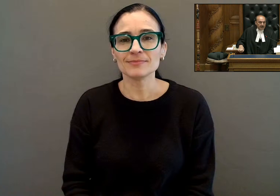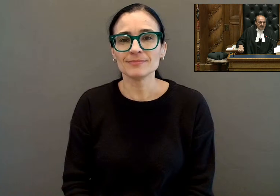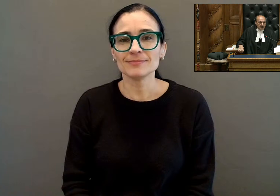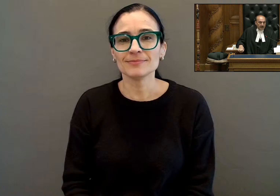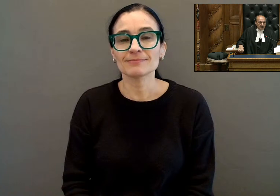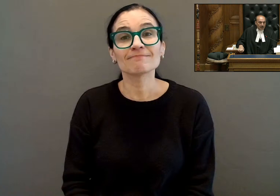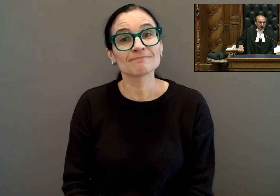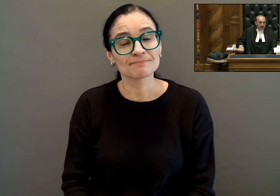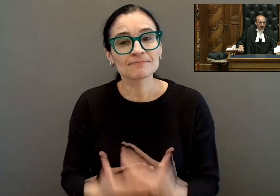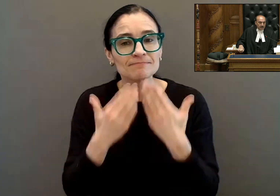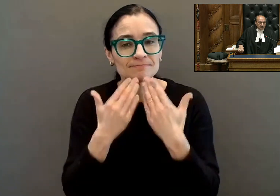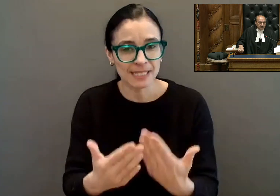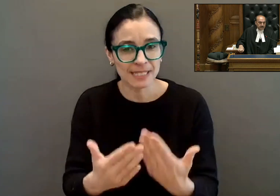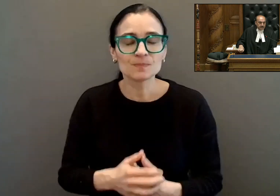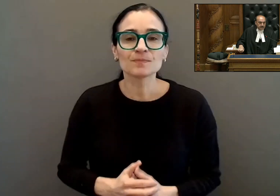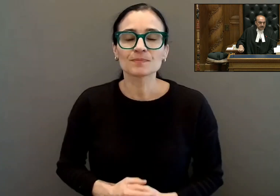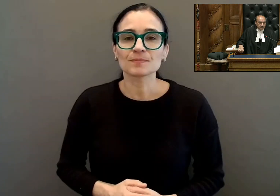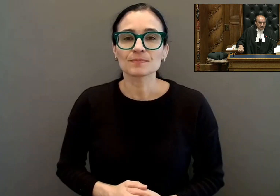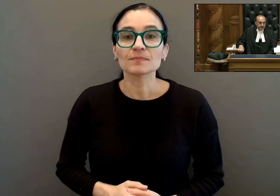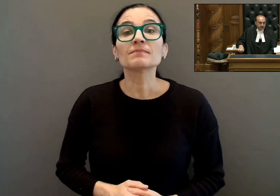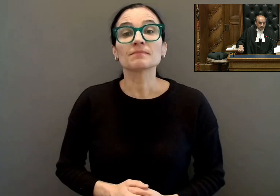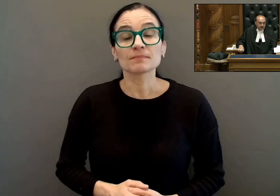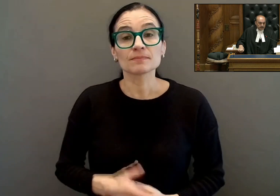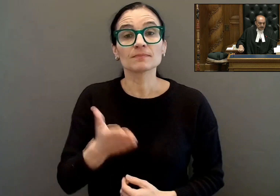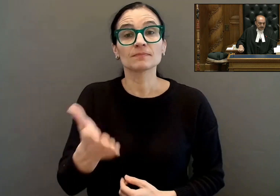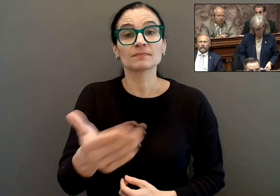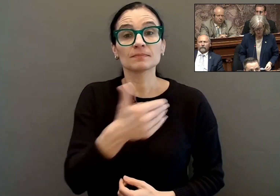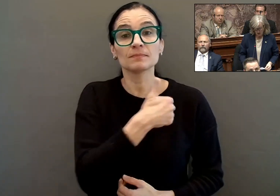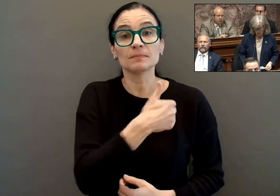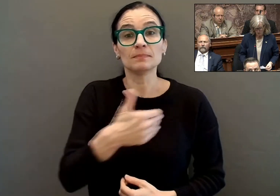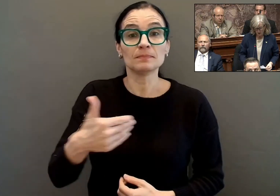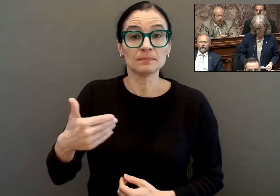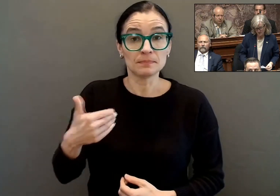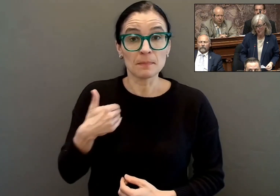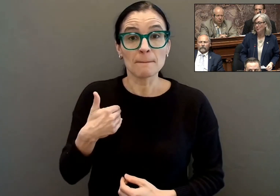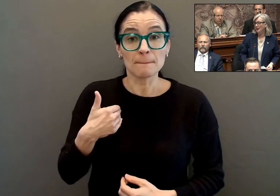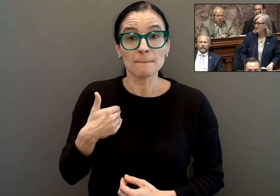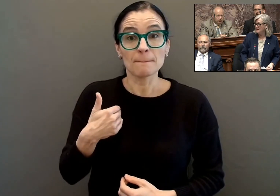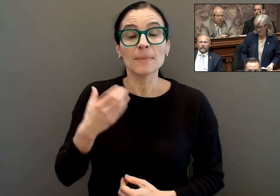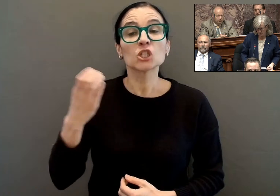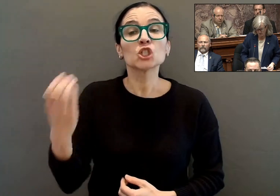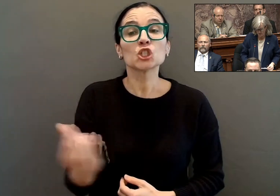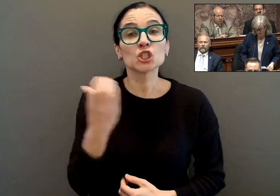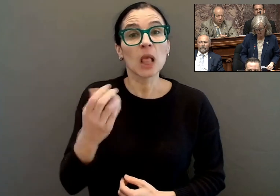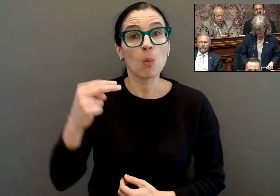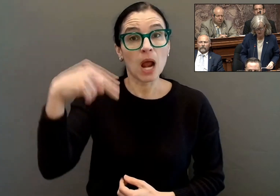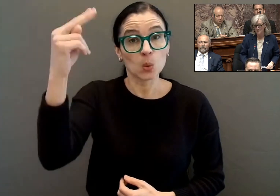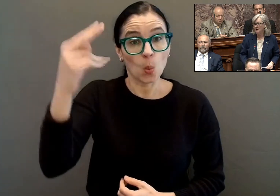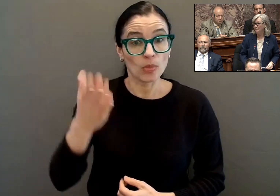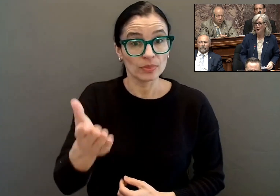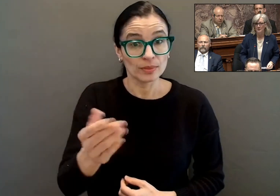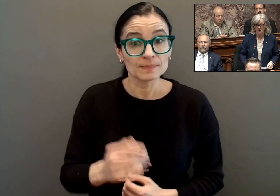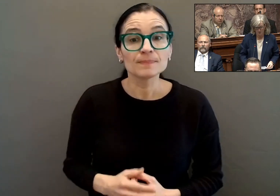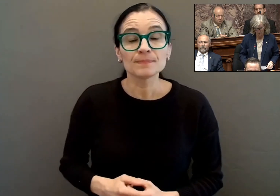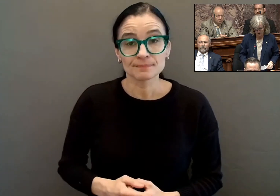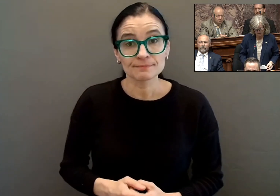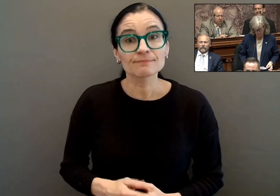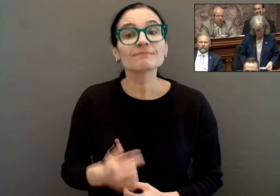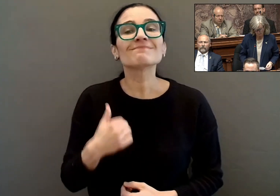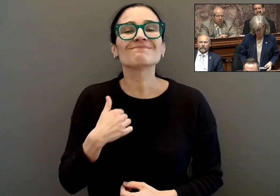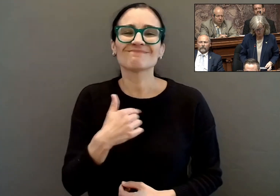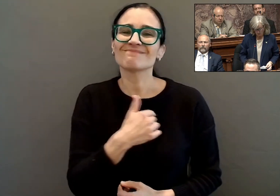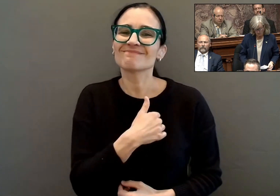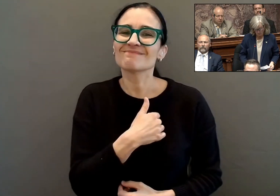Member for Chilliwack North. Thank you, Mr. Speaker. We are so blessed in the Fraser Valley to be a farming